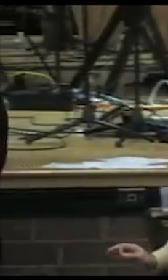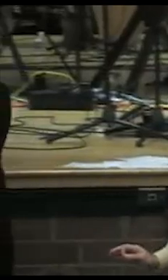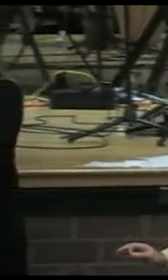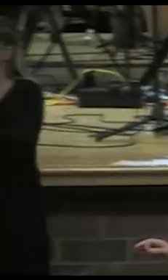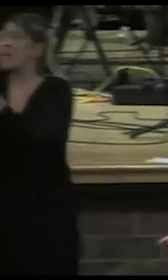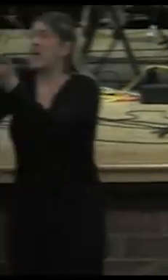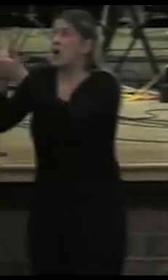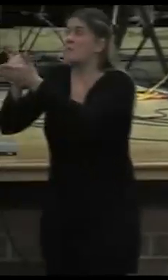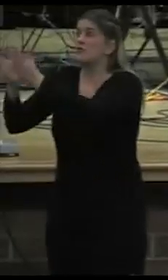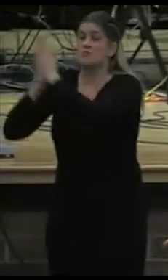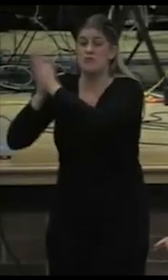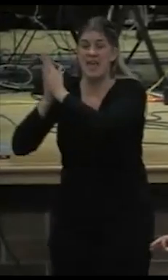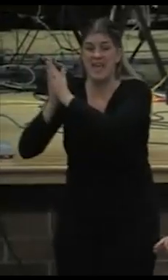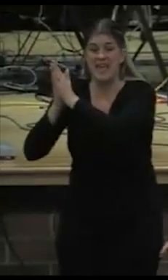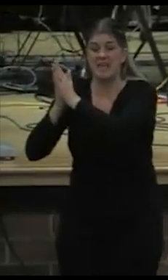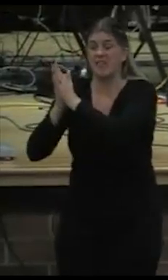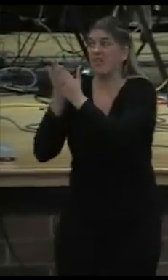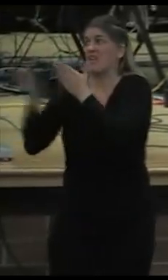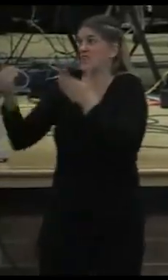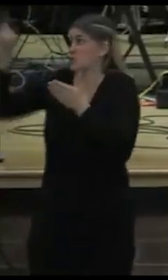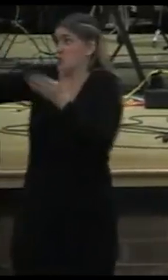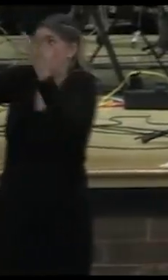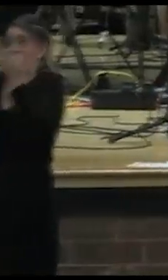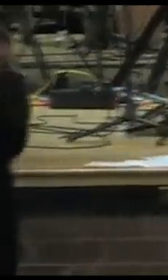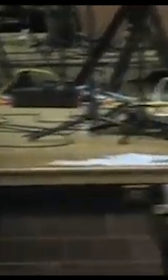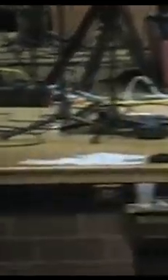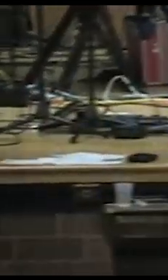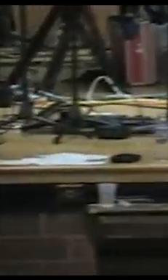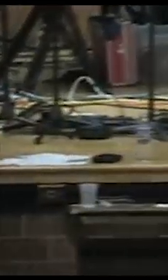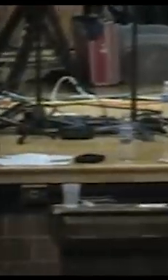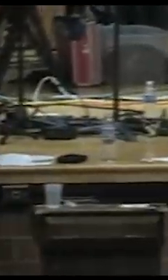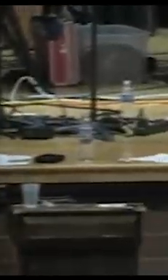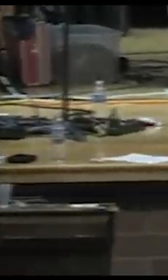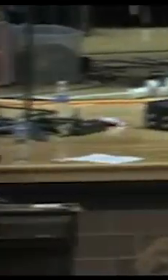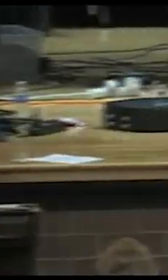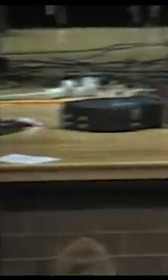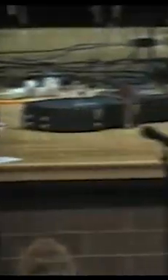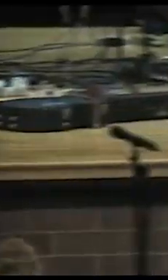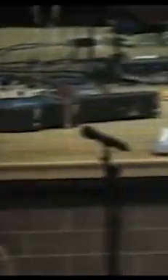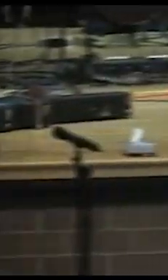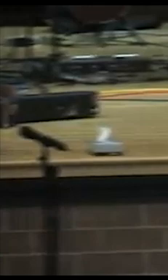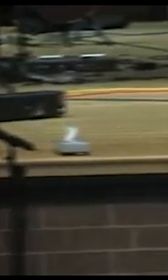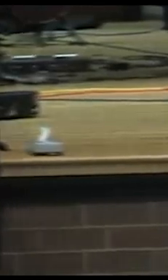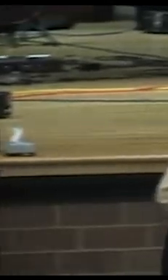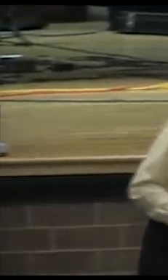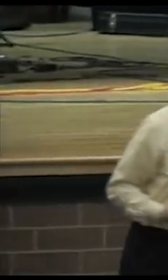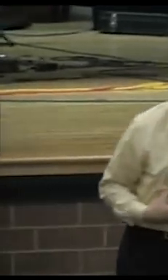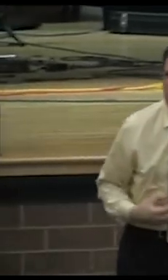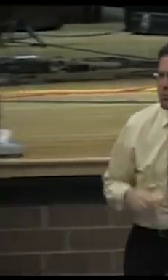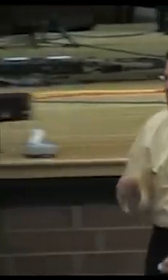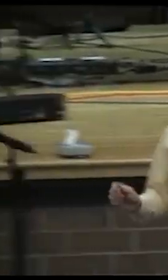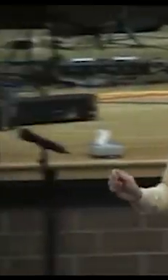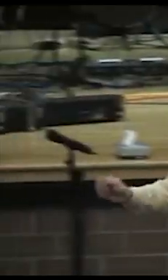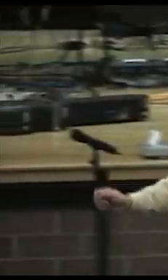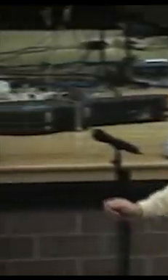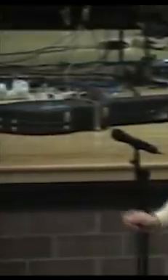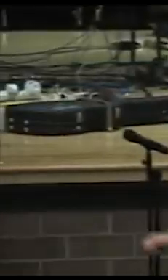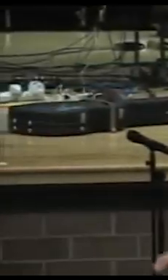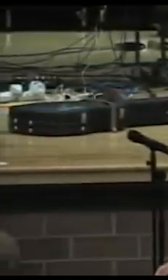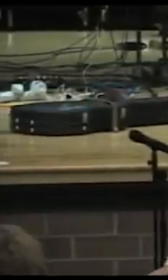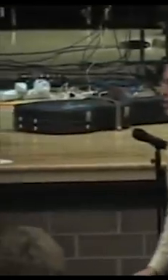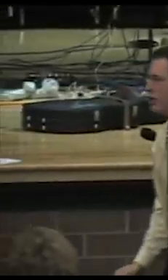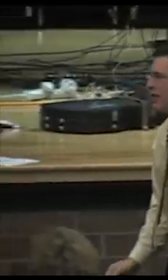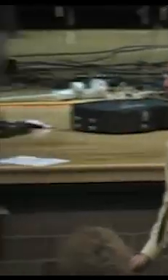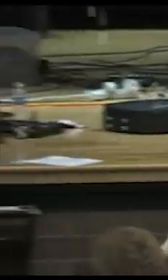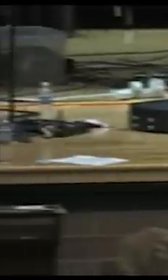the prayers that you want me to pray. And Lord, what are the core values I need to internalize in my soul? And if you will pray the prayers